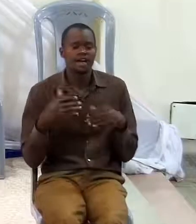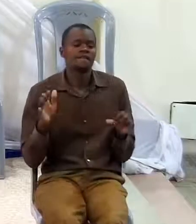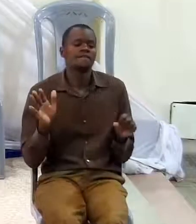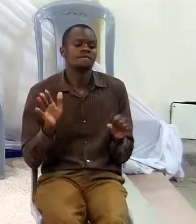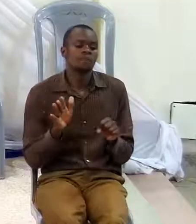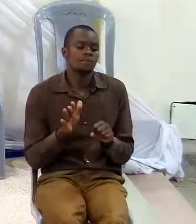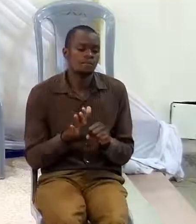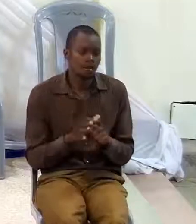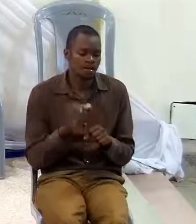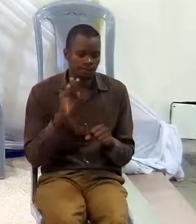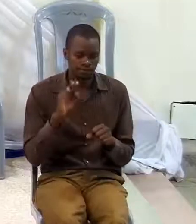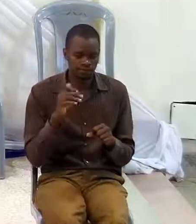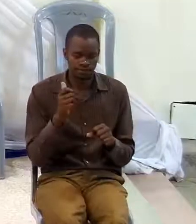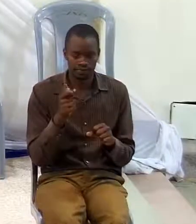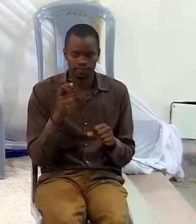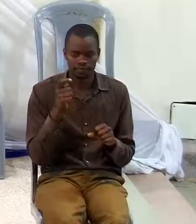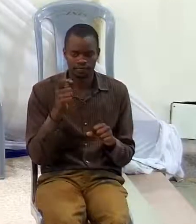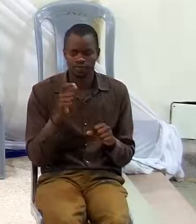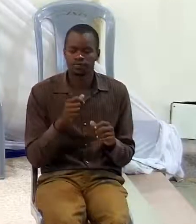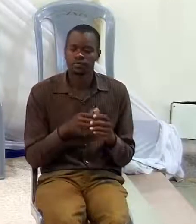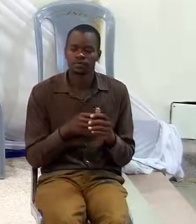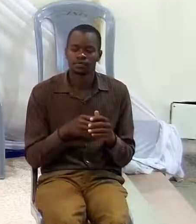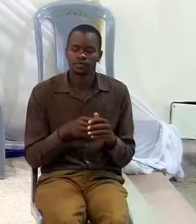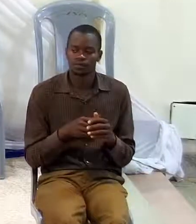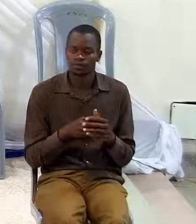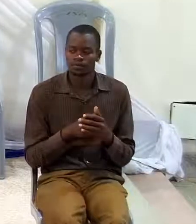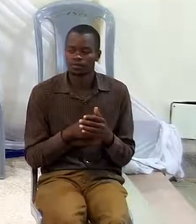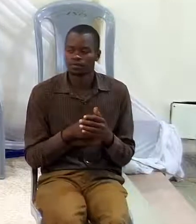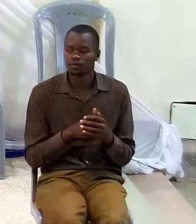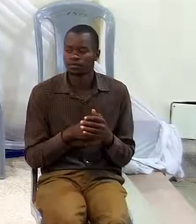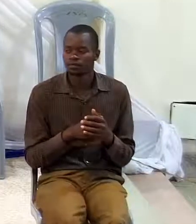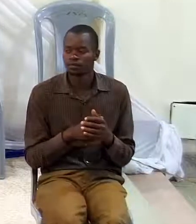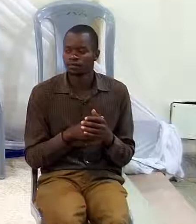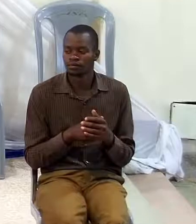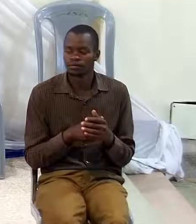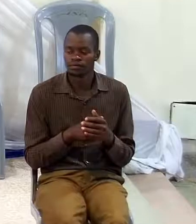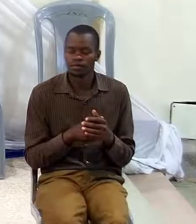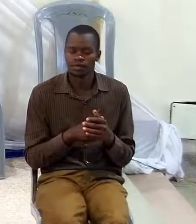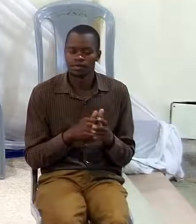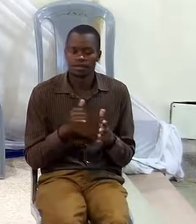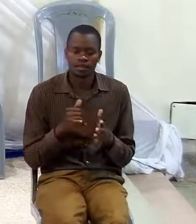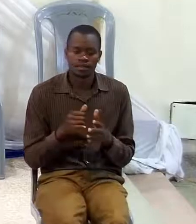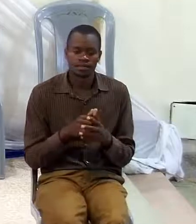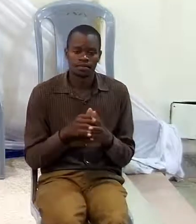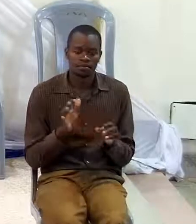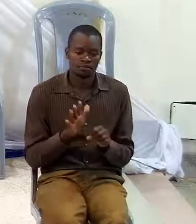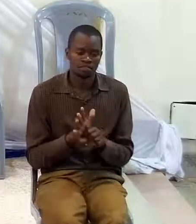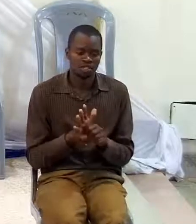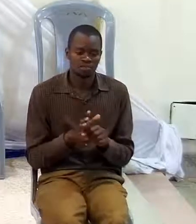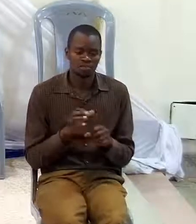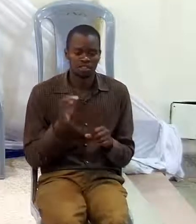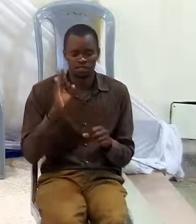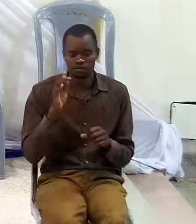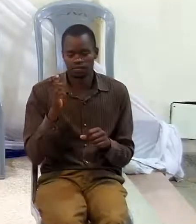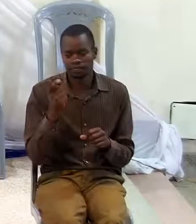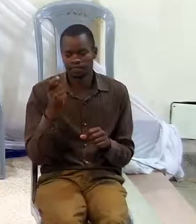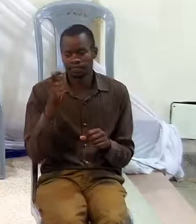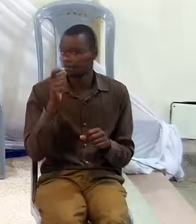cholesterol, the triglycerides. So when you talk of